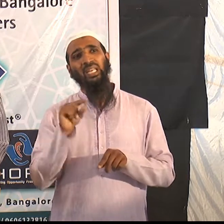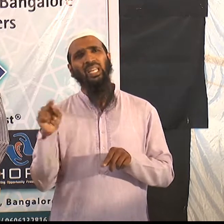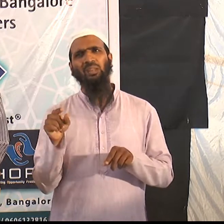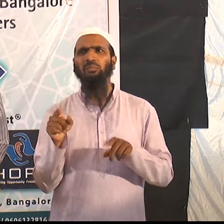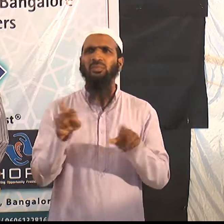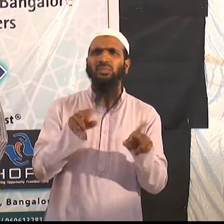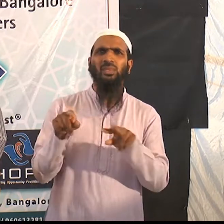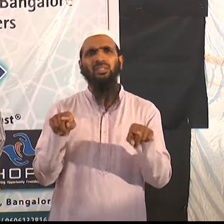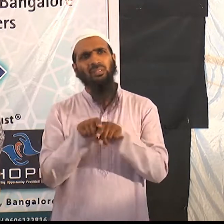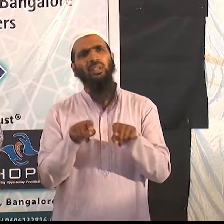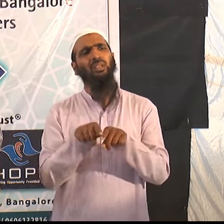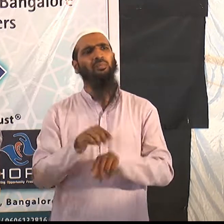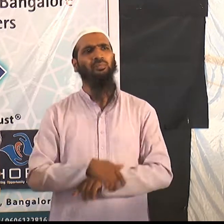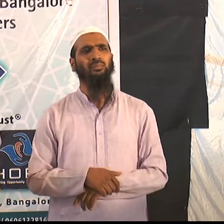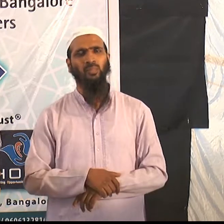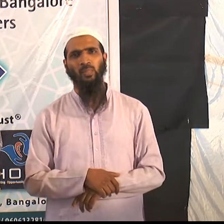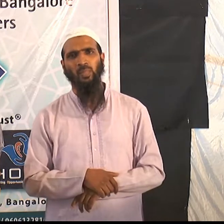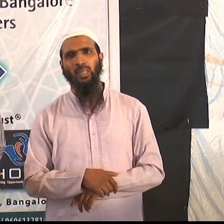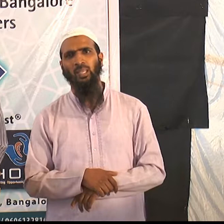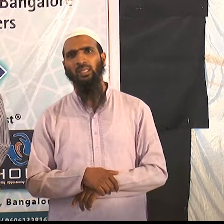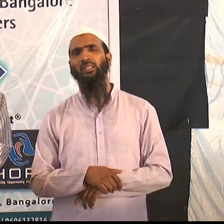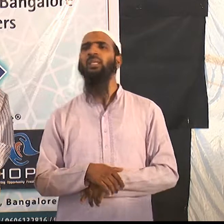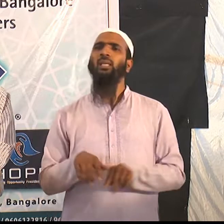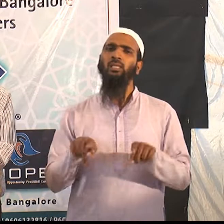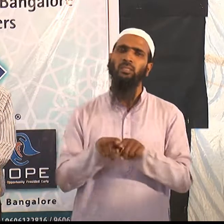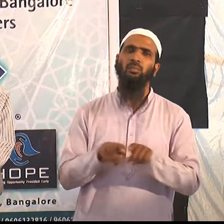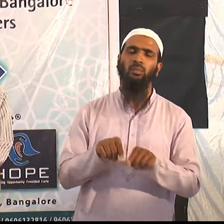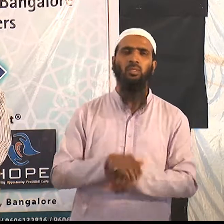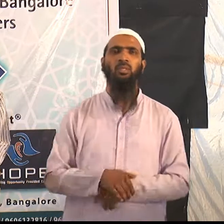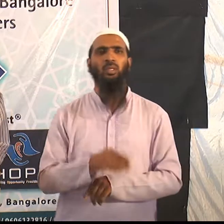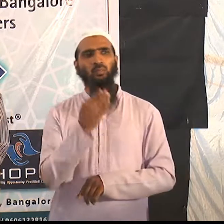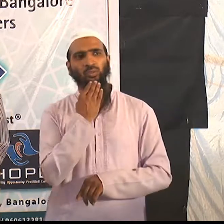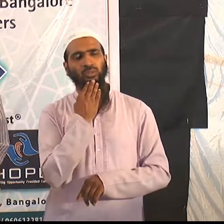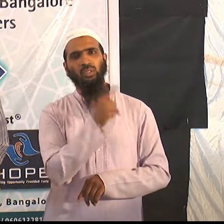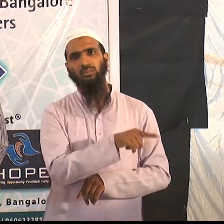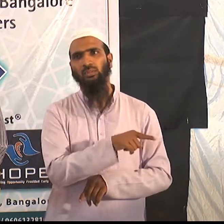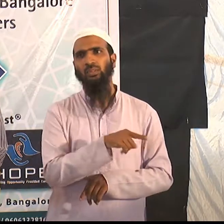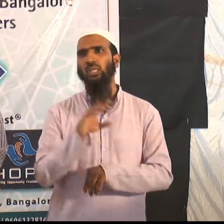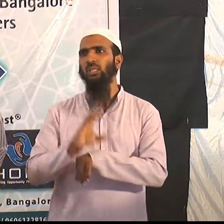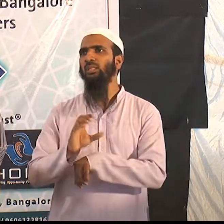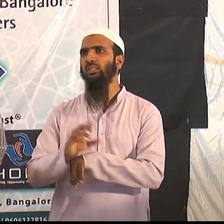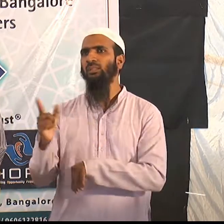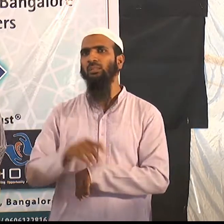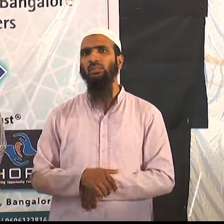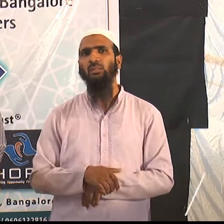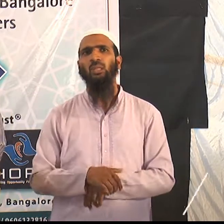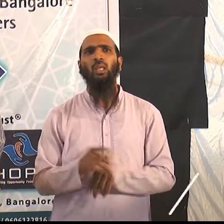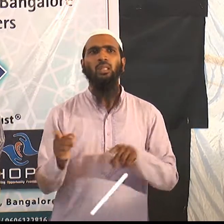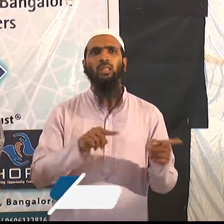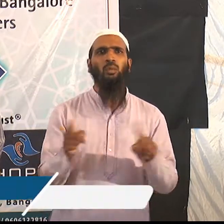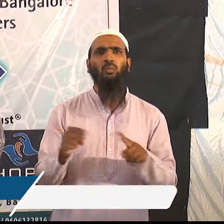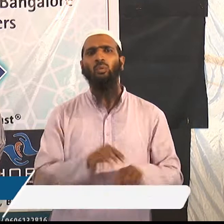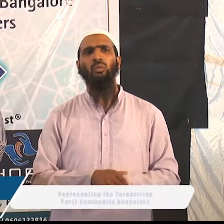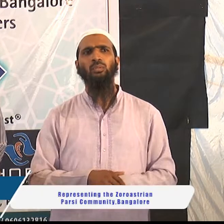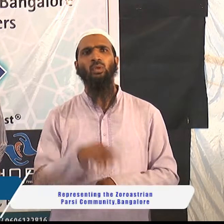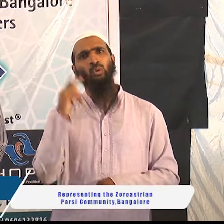commonality. Similarly, if you take the Muslims and the Christians, Isa Messiah you say for Jesus Christ. Maryam